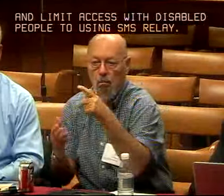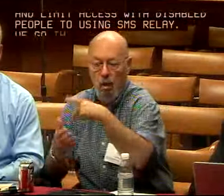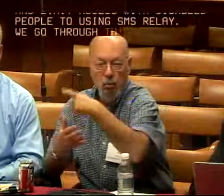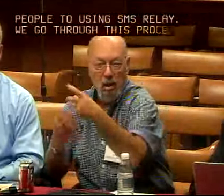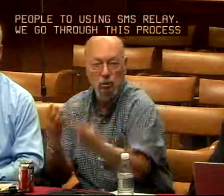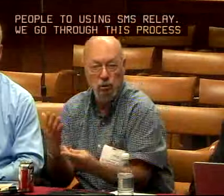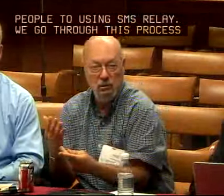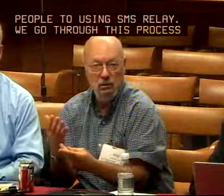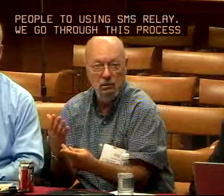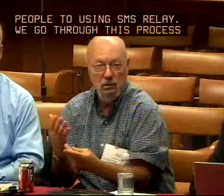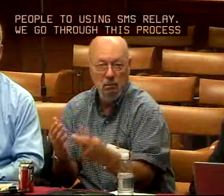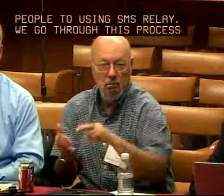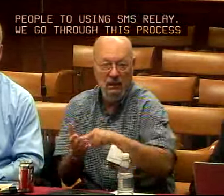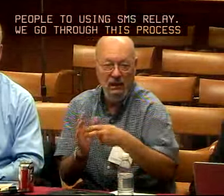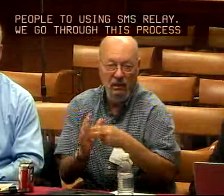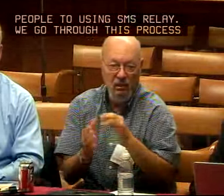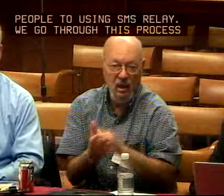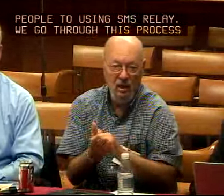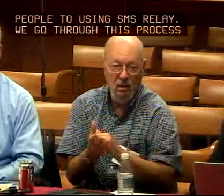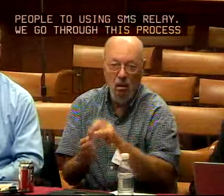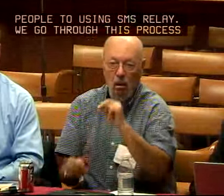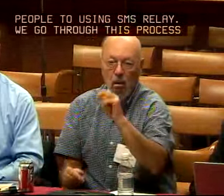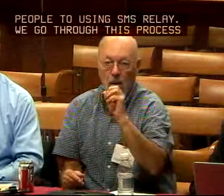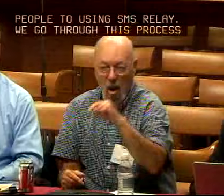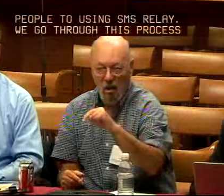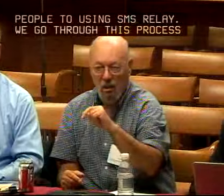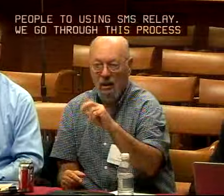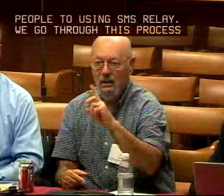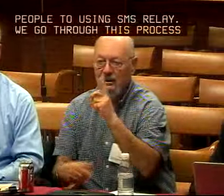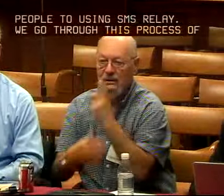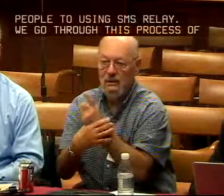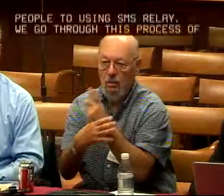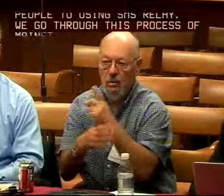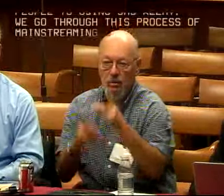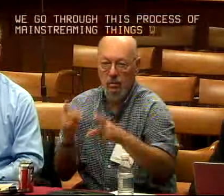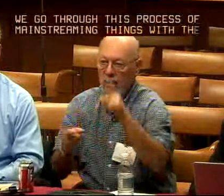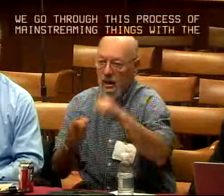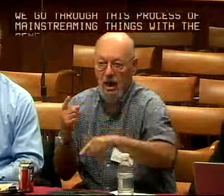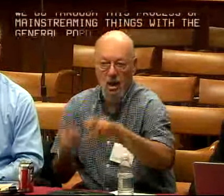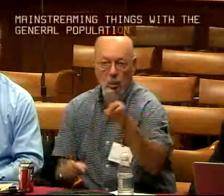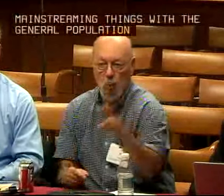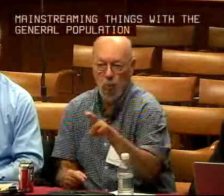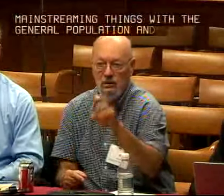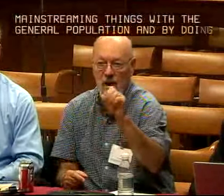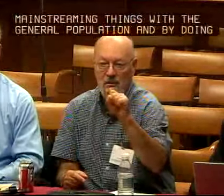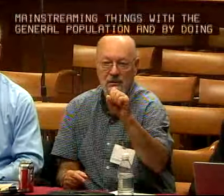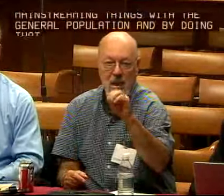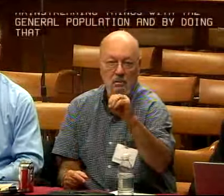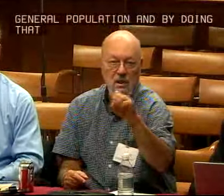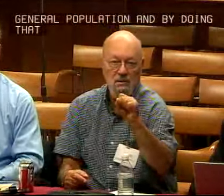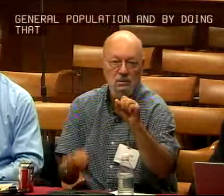mainstreaming things with the general population. And by doing that, you're getting people who don't have